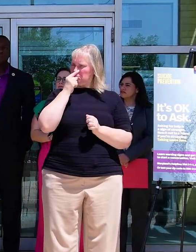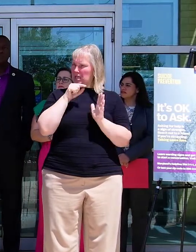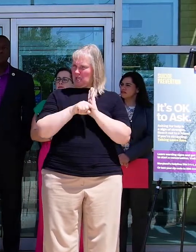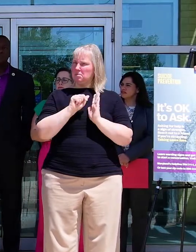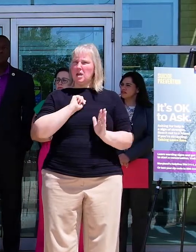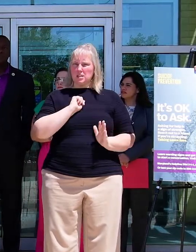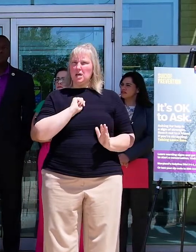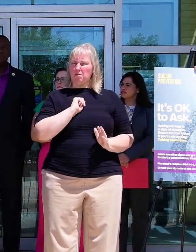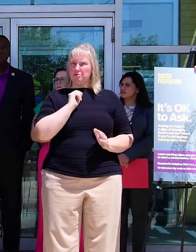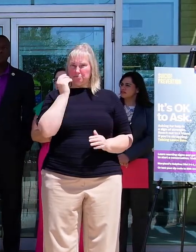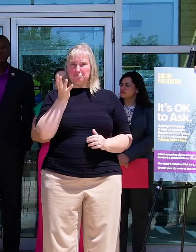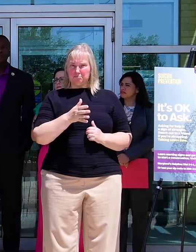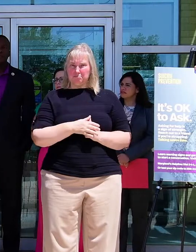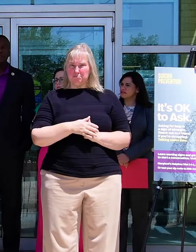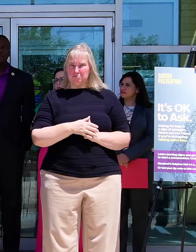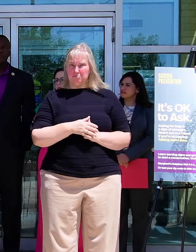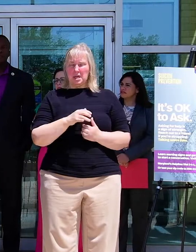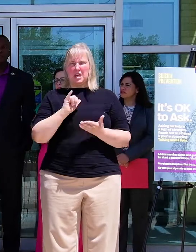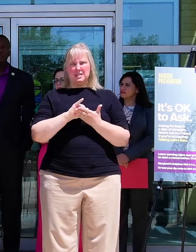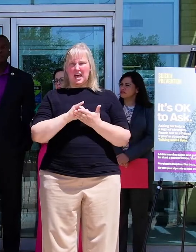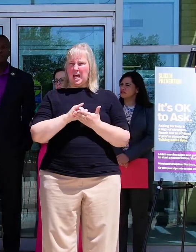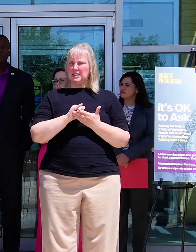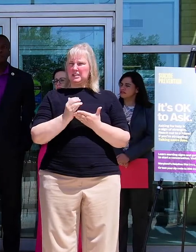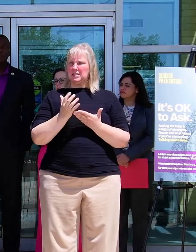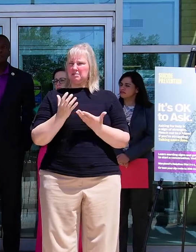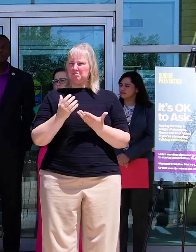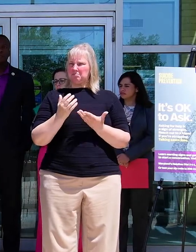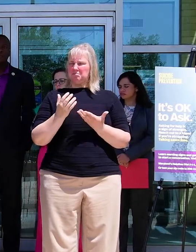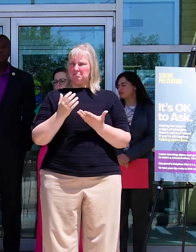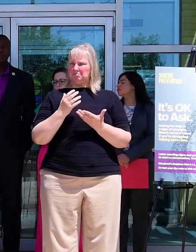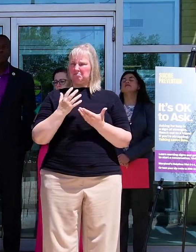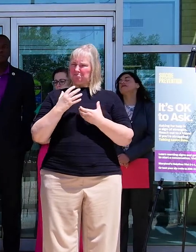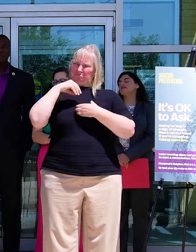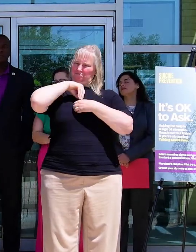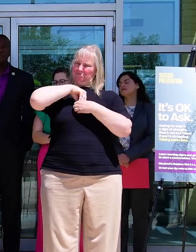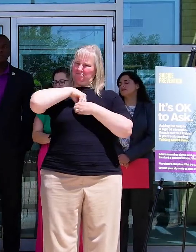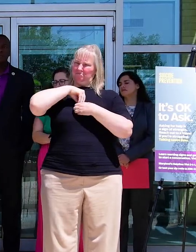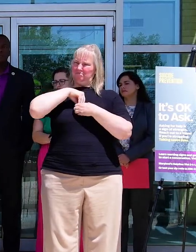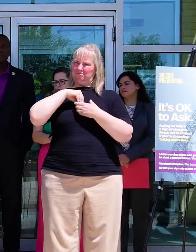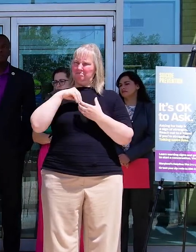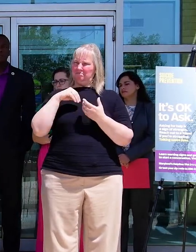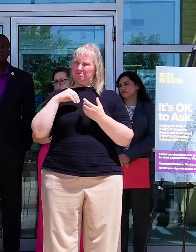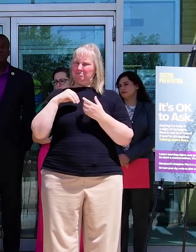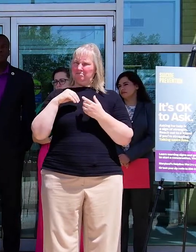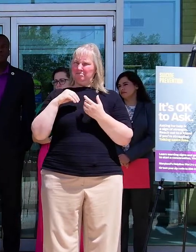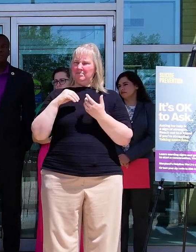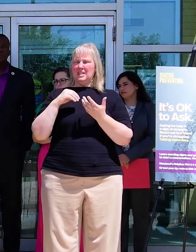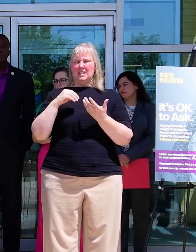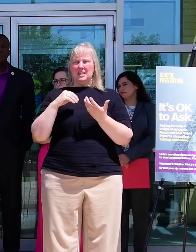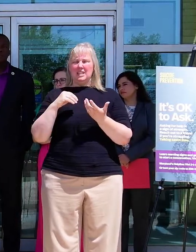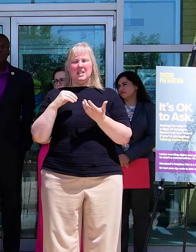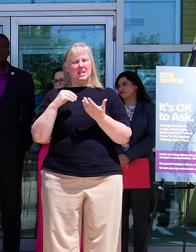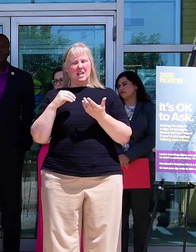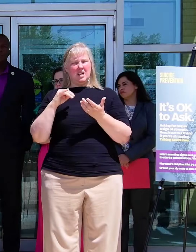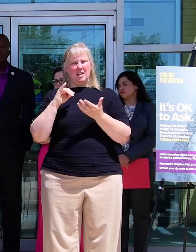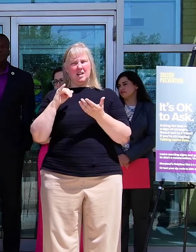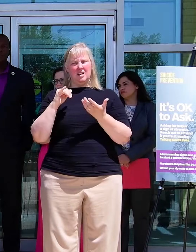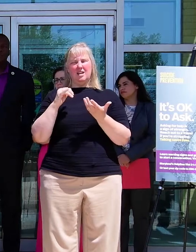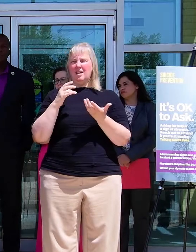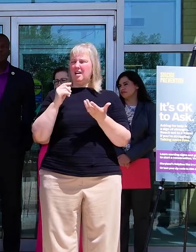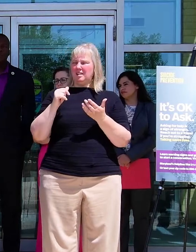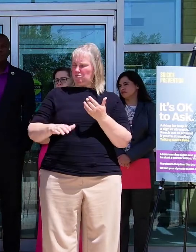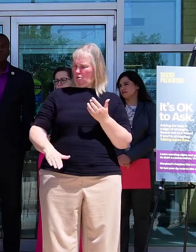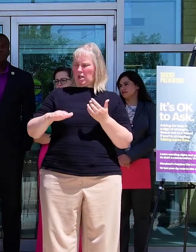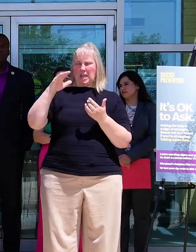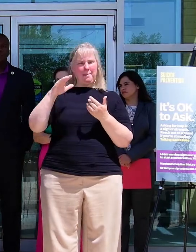myself. That's just kind of the nature of the wiring that I had. And, coming up as a kid, there was very little